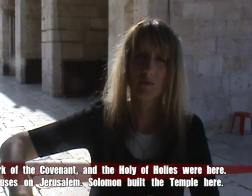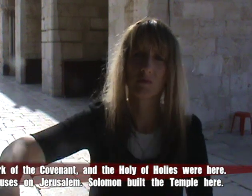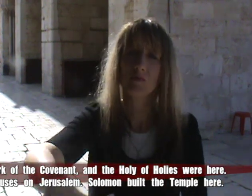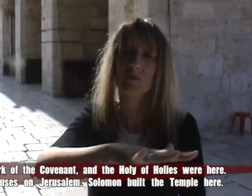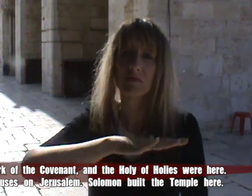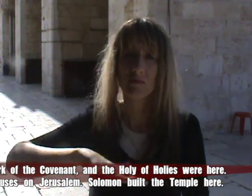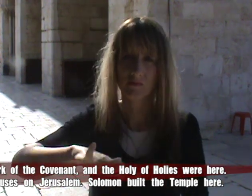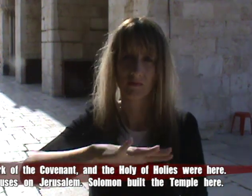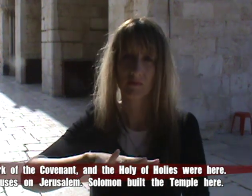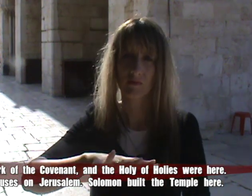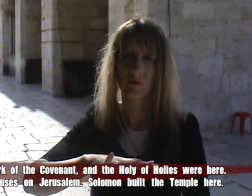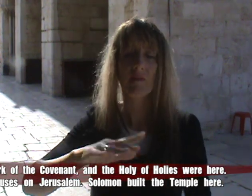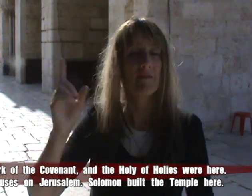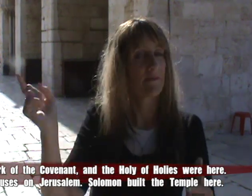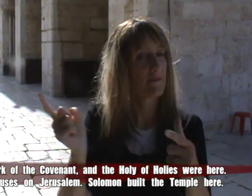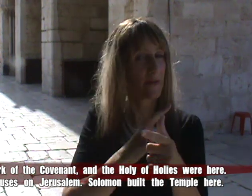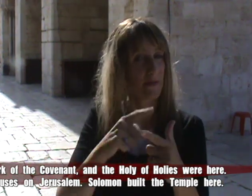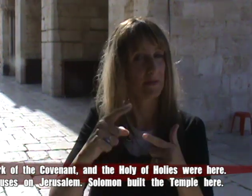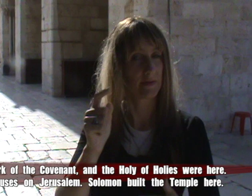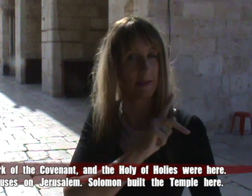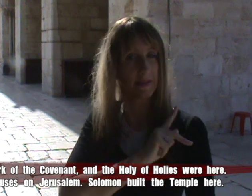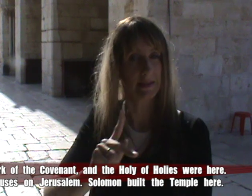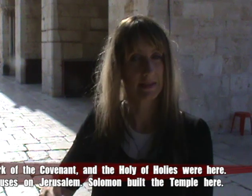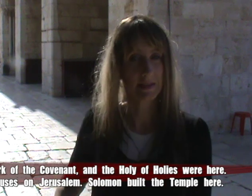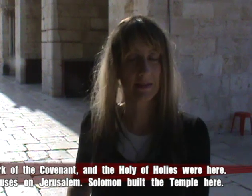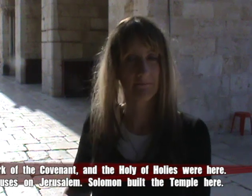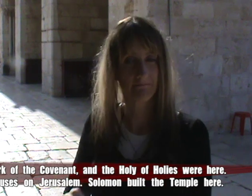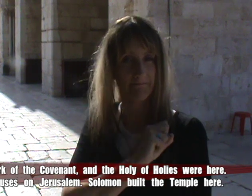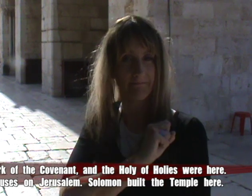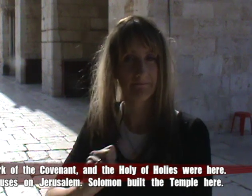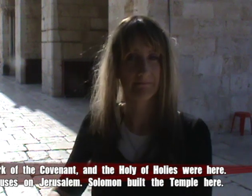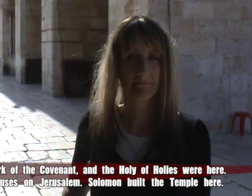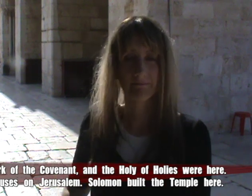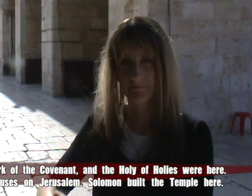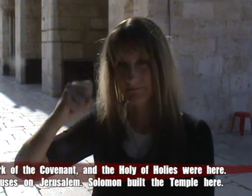and this holy area. And then King Solomon,